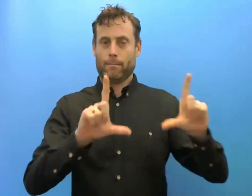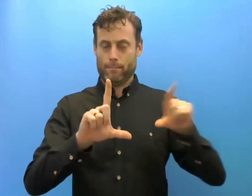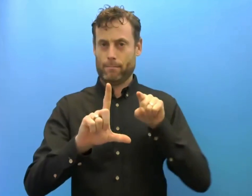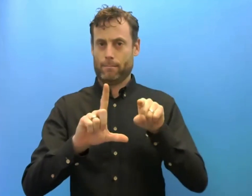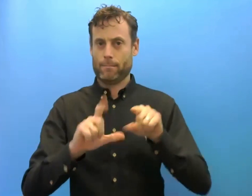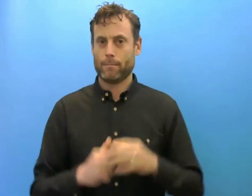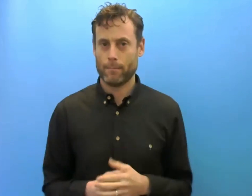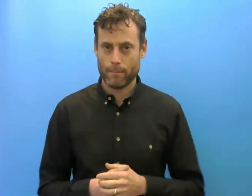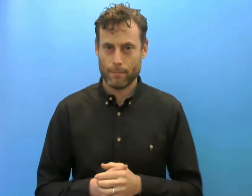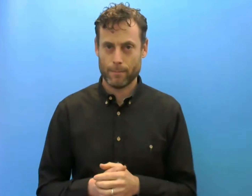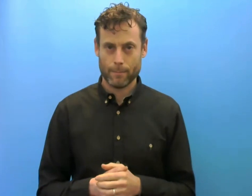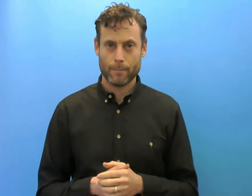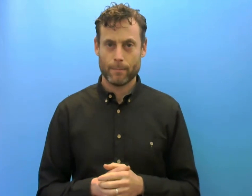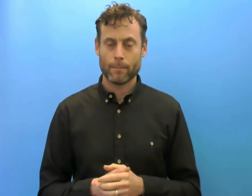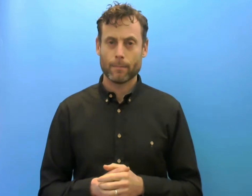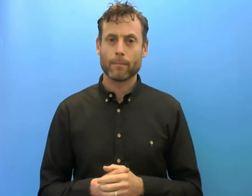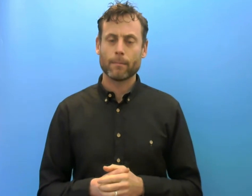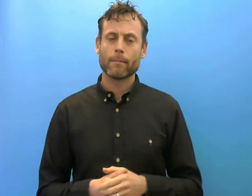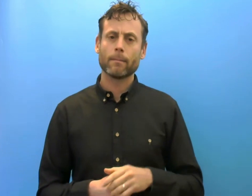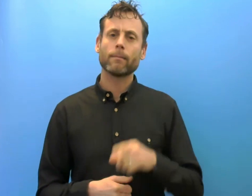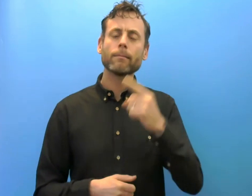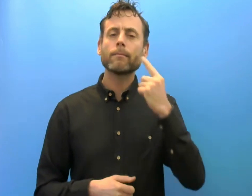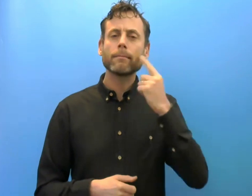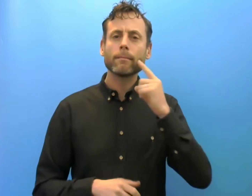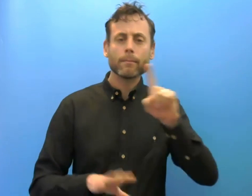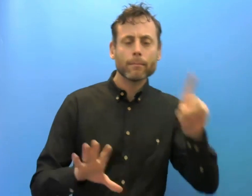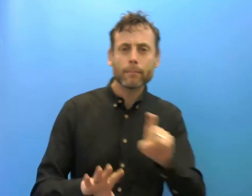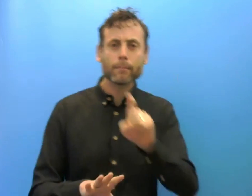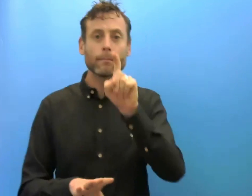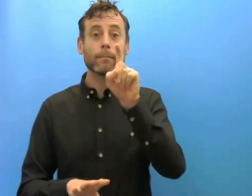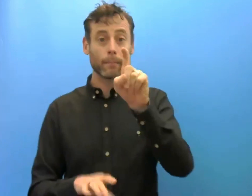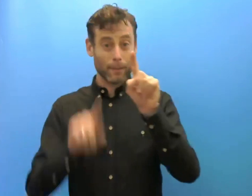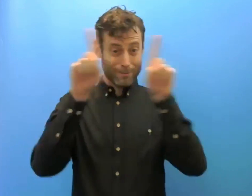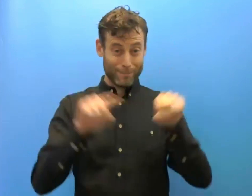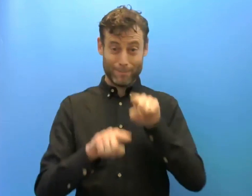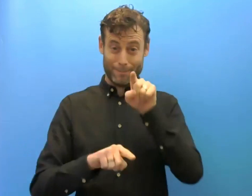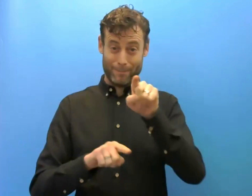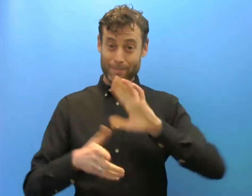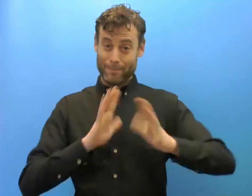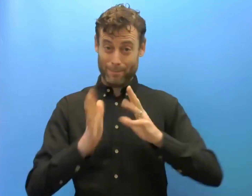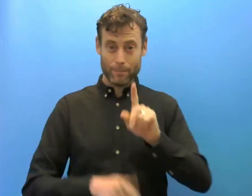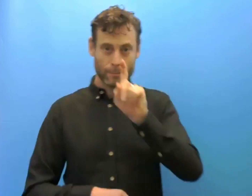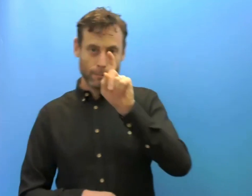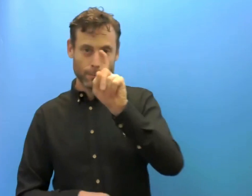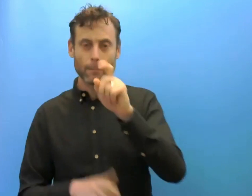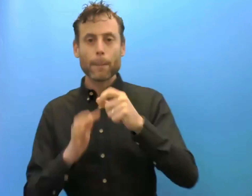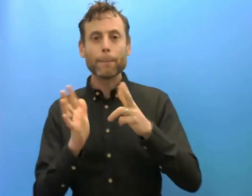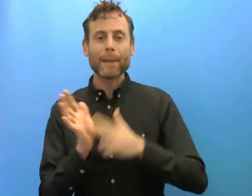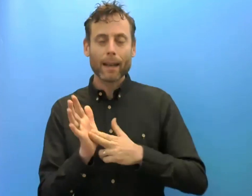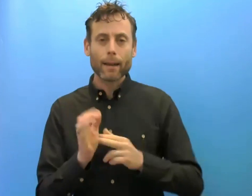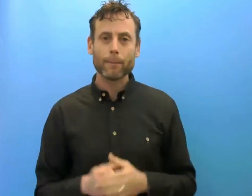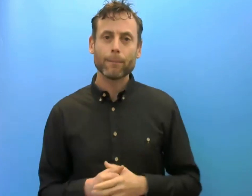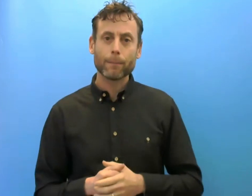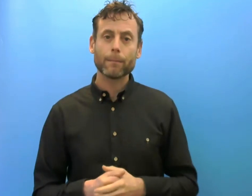conversations. You can do this by hovering over their video and clicking the pin icon.